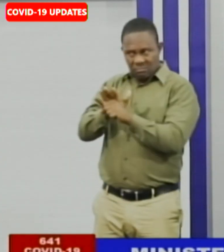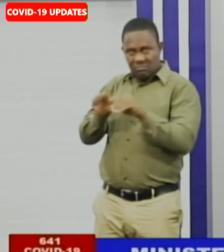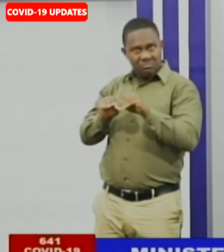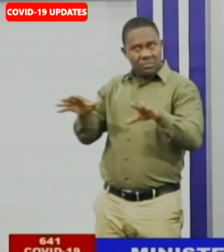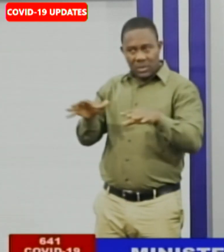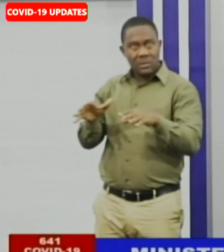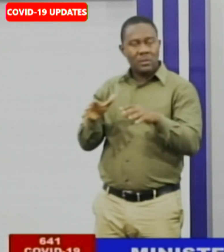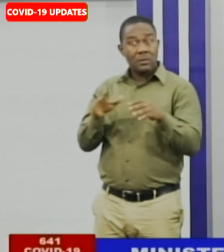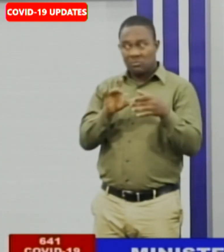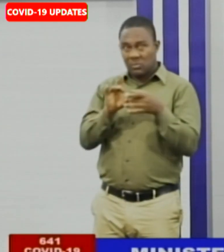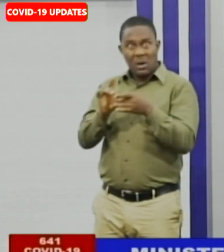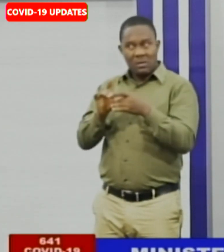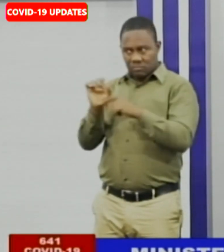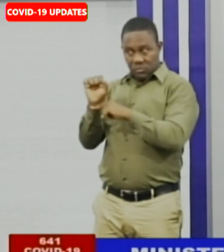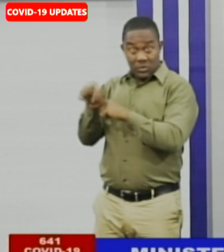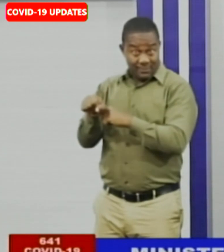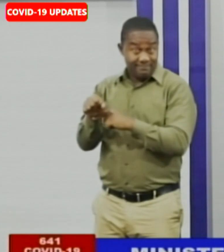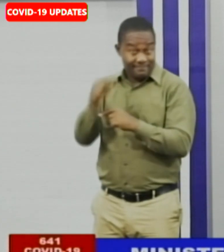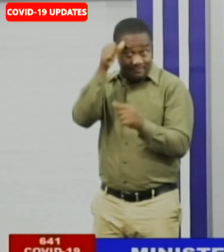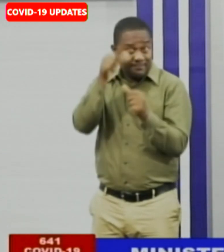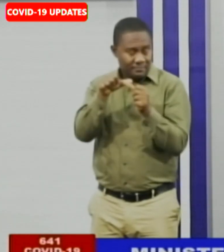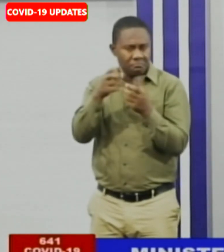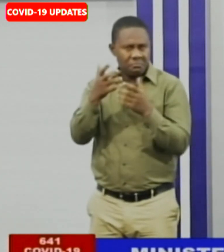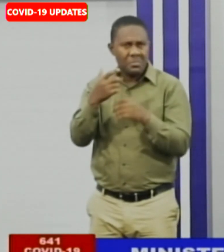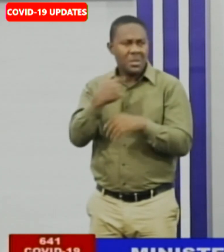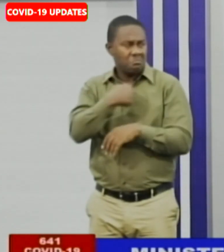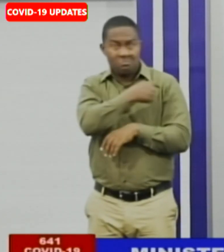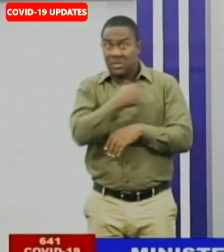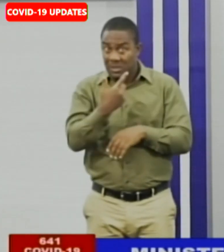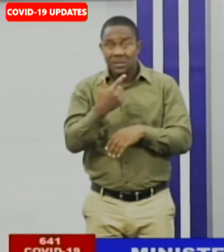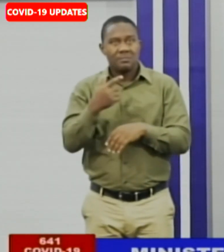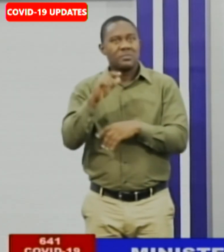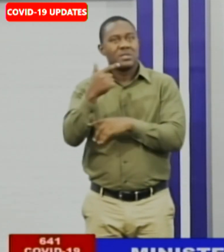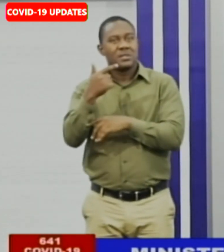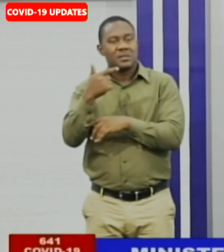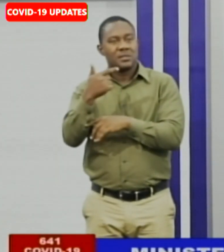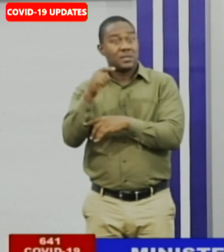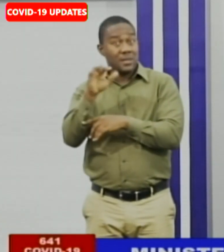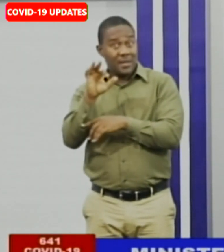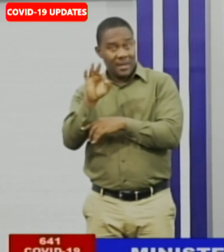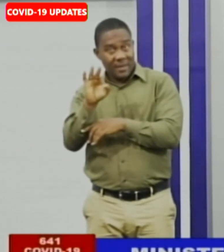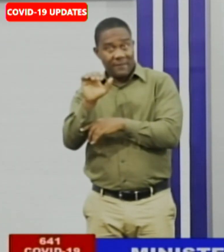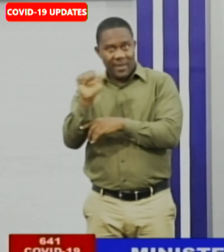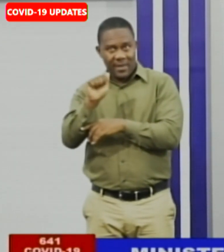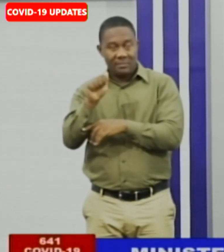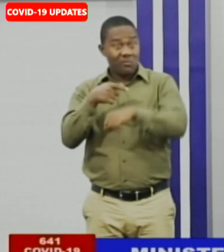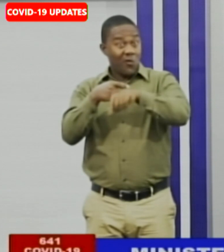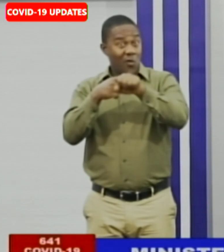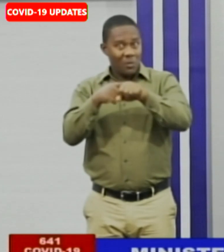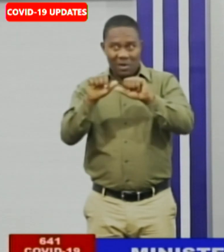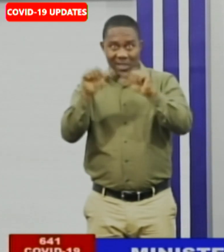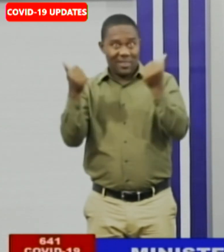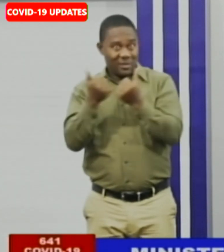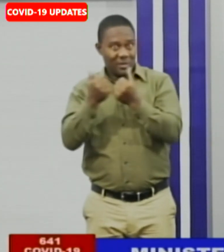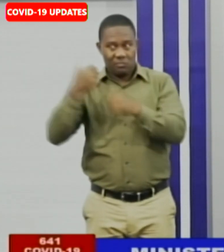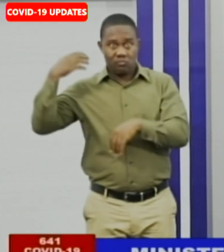enemy, the Ghana Football Association, led by the Executive Council, thought that regardless of the fact